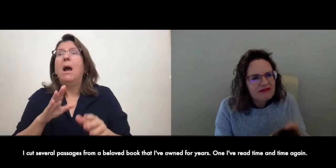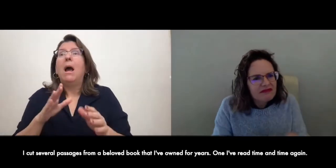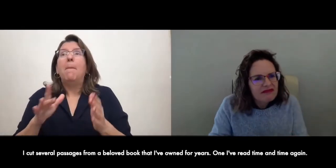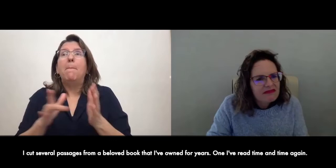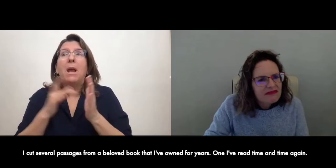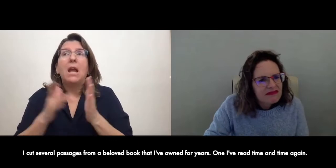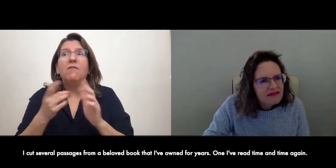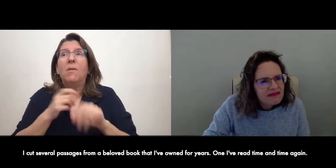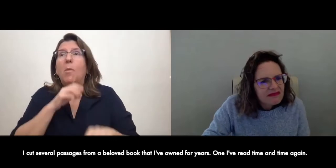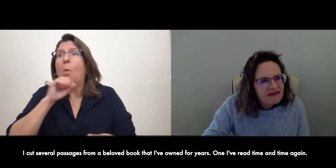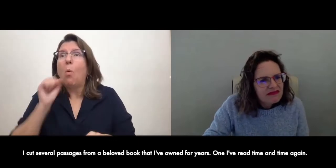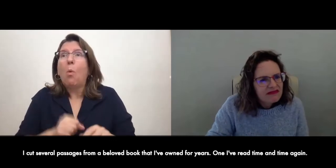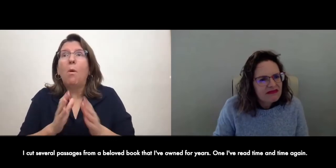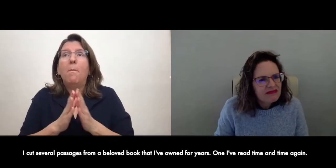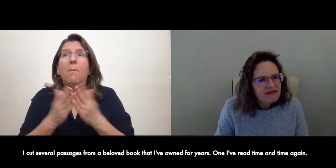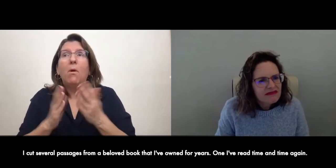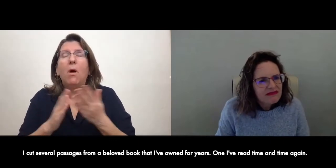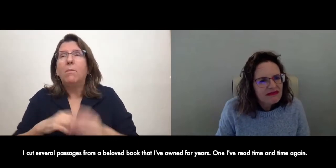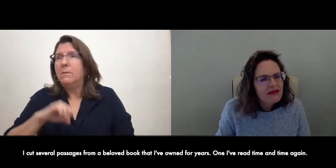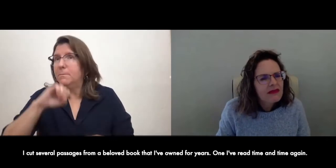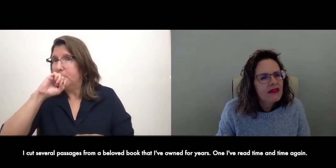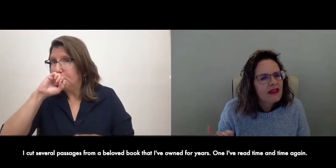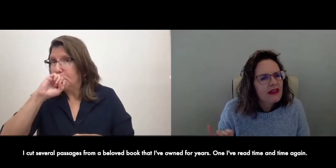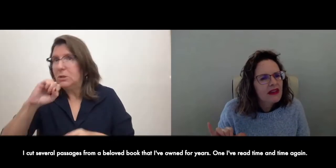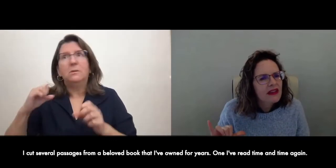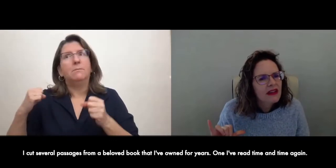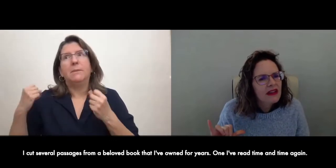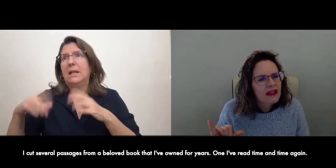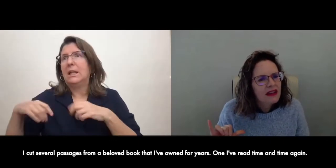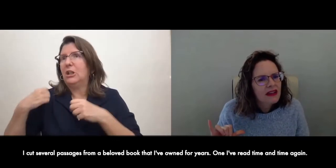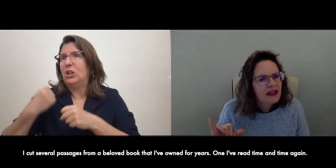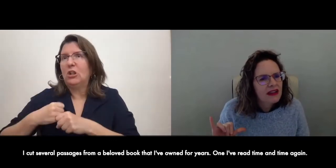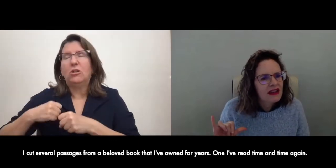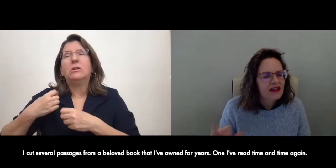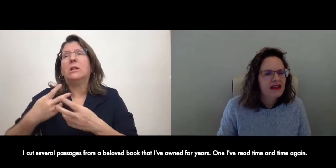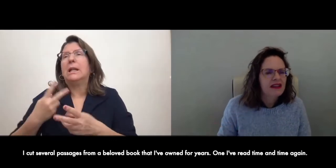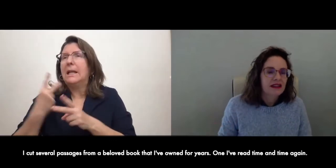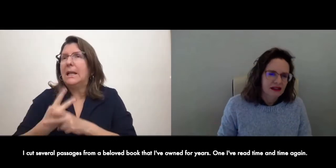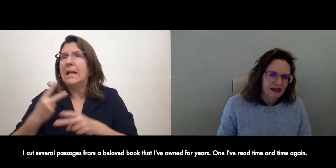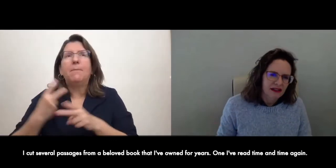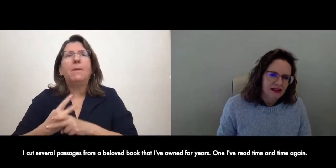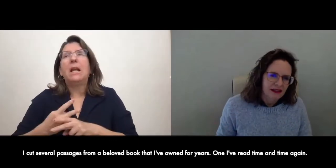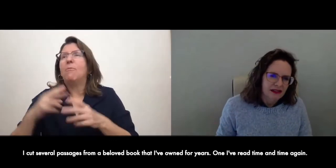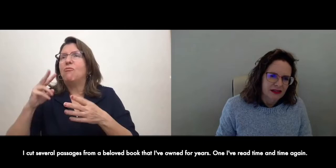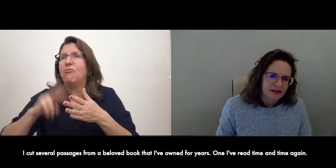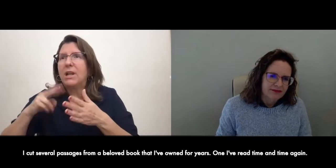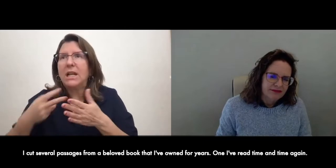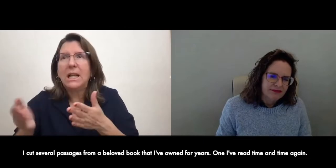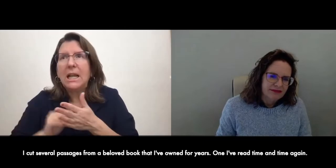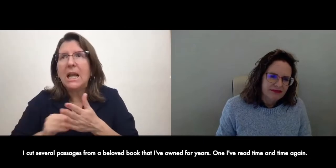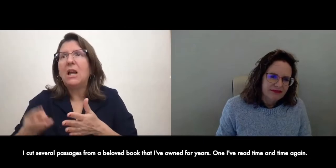I cut several passages from a beloved book that I've owned for years, one I've read time and time